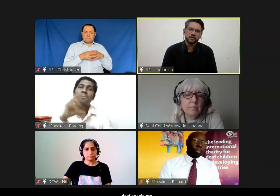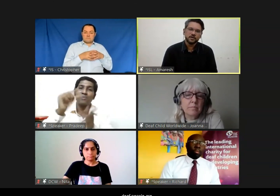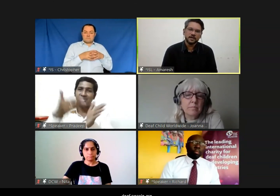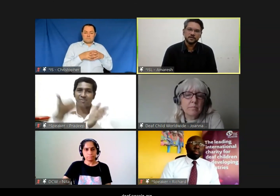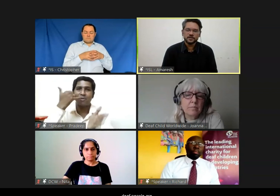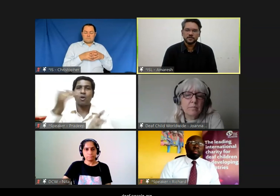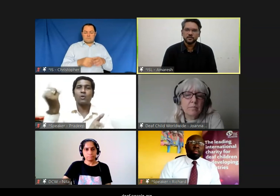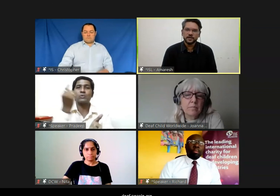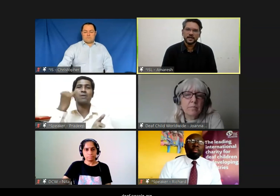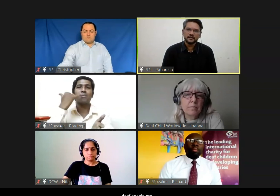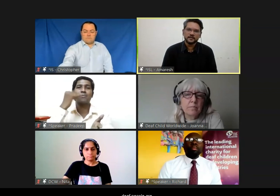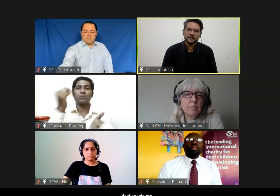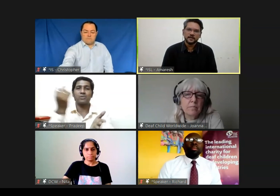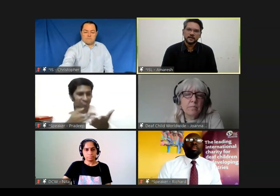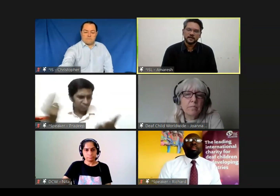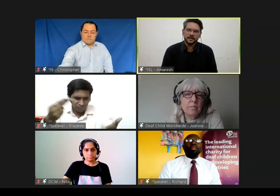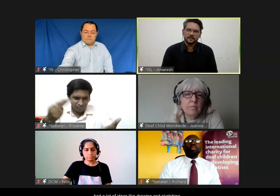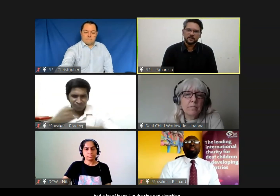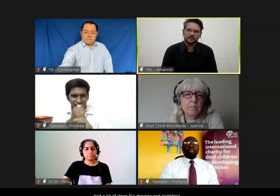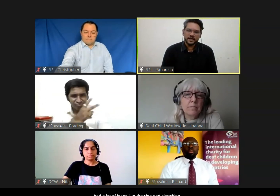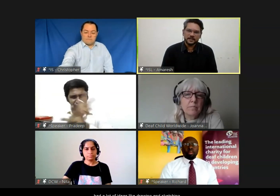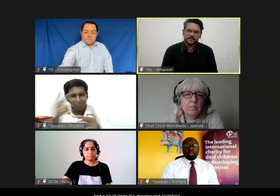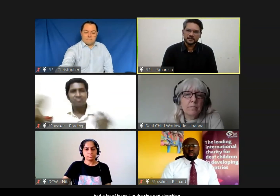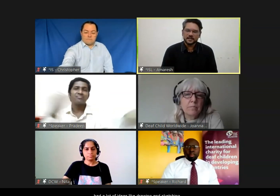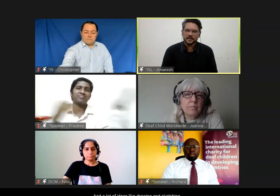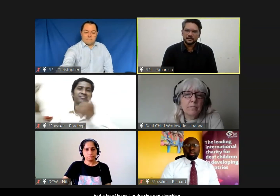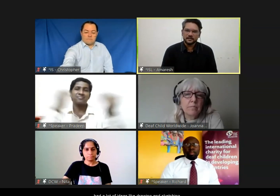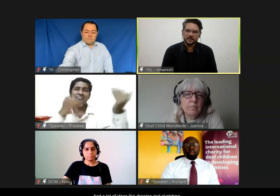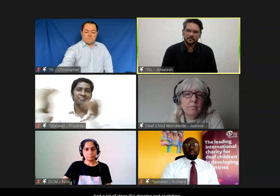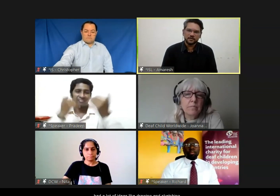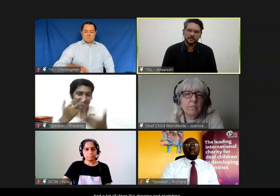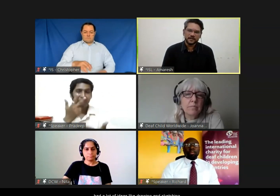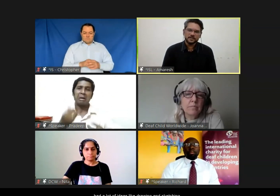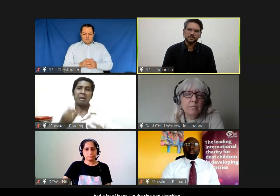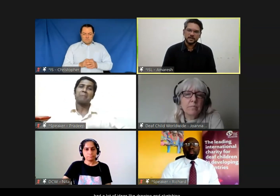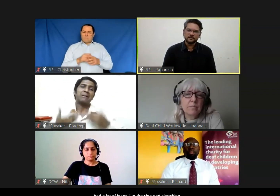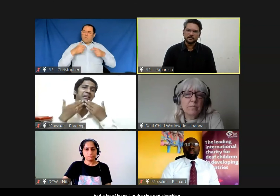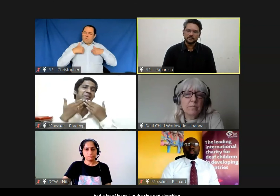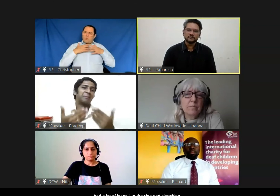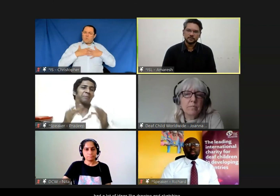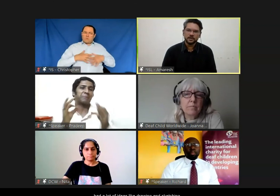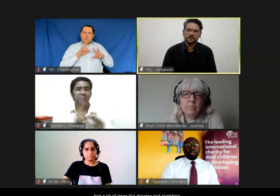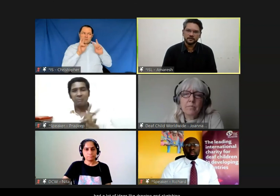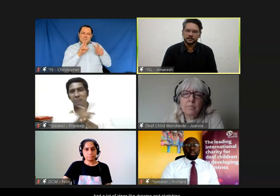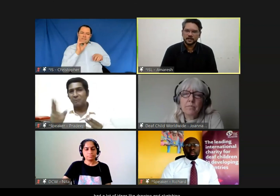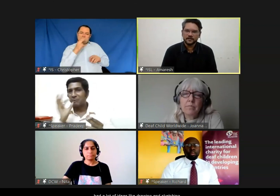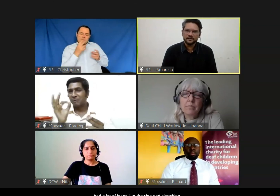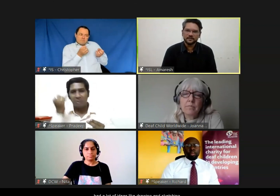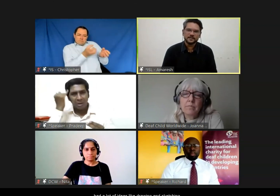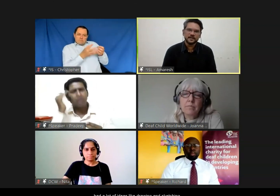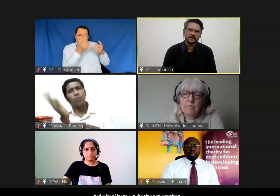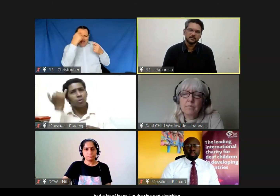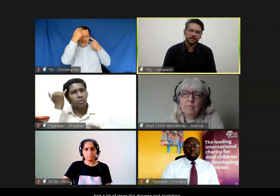So what I used to do, we had created a lot of ideas and given them a lot of ideas to have and do different